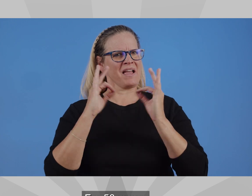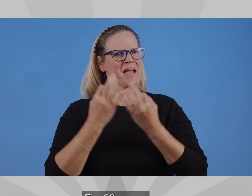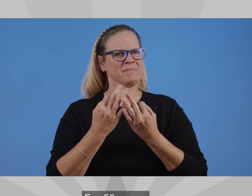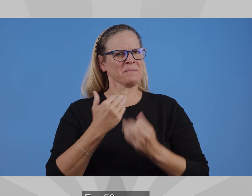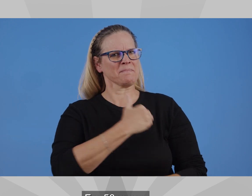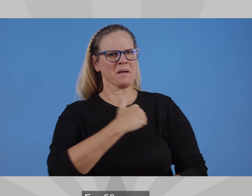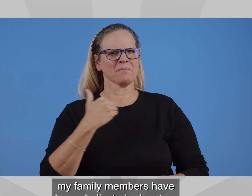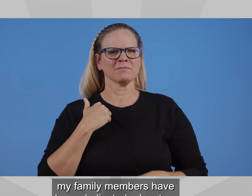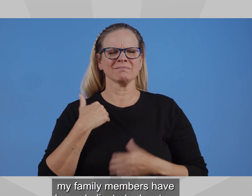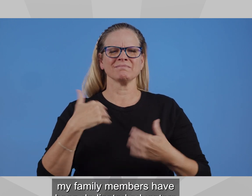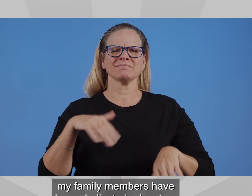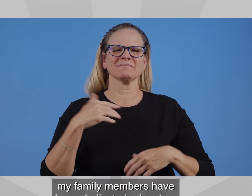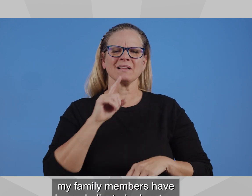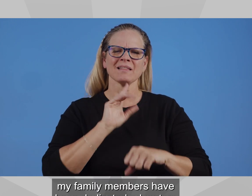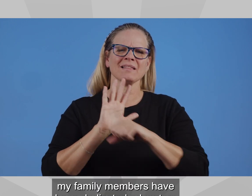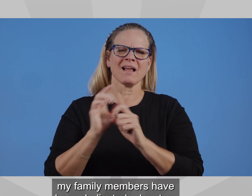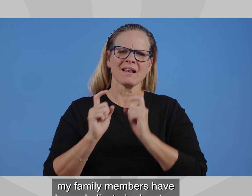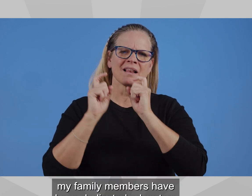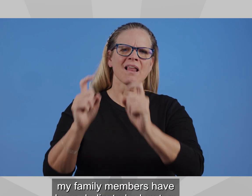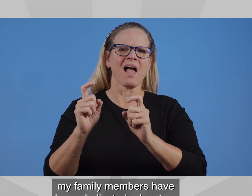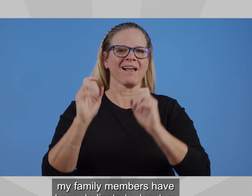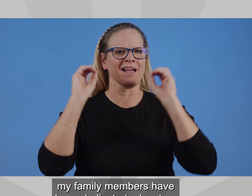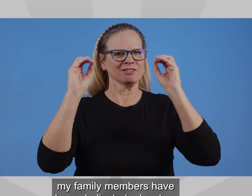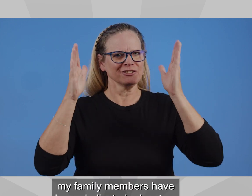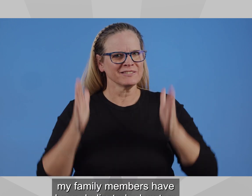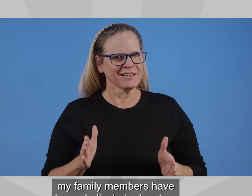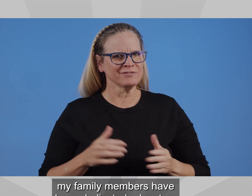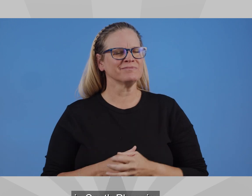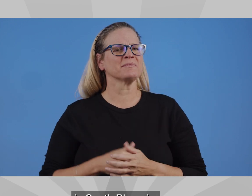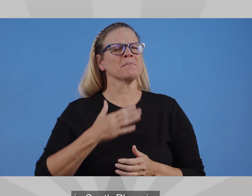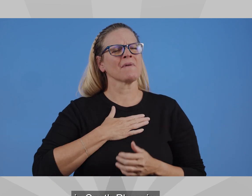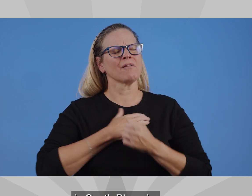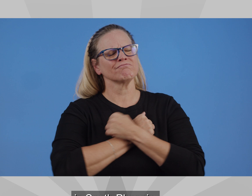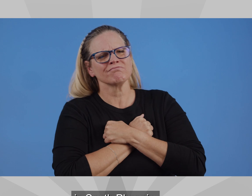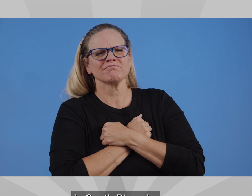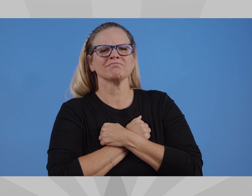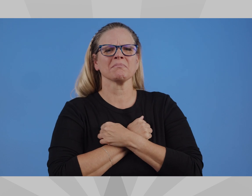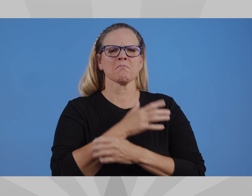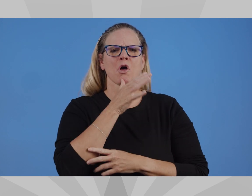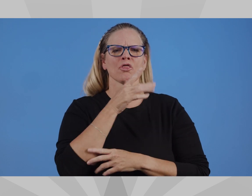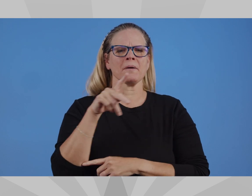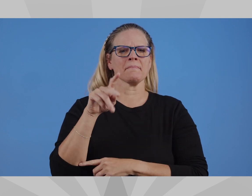For 50 years, my family members have been dedicated educators in South Phoenix.